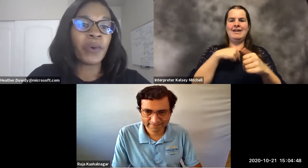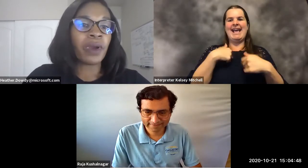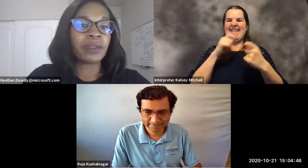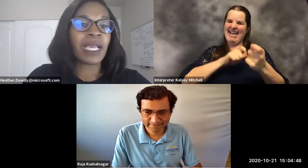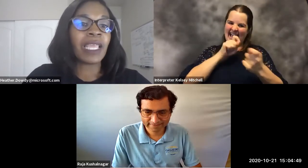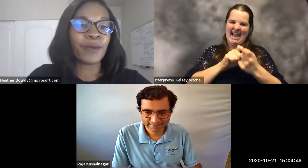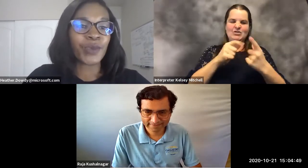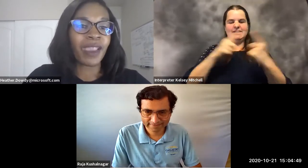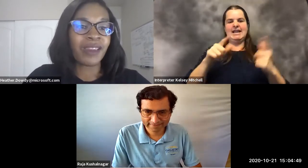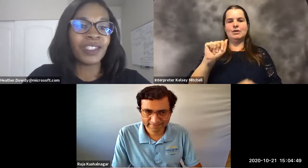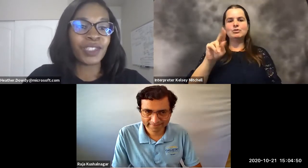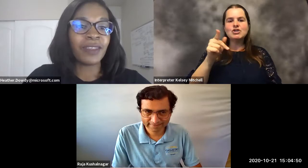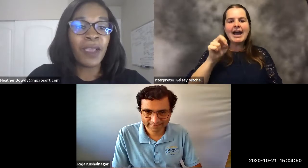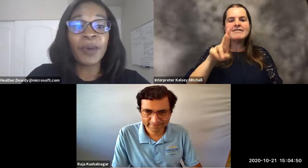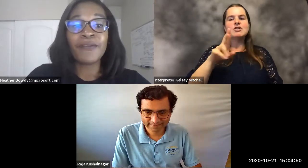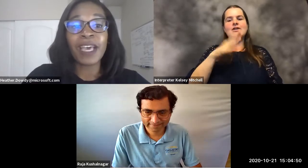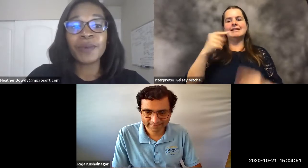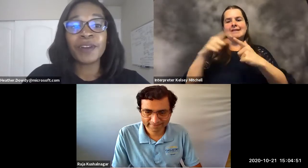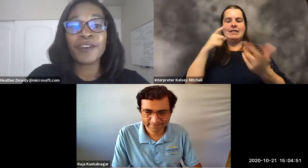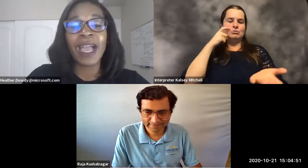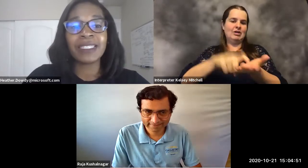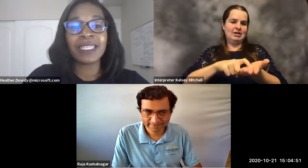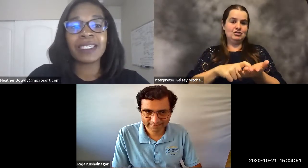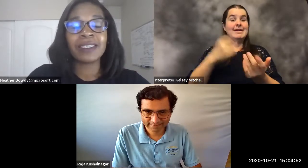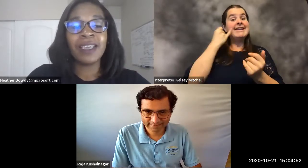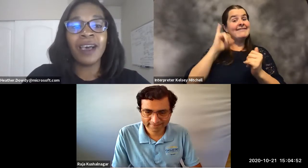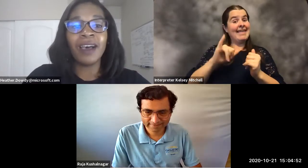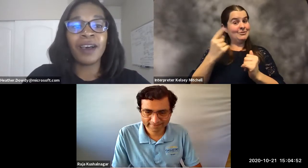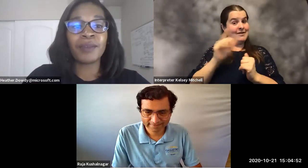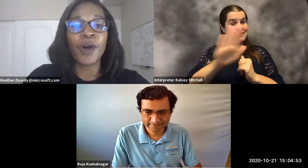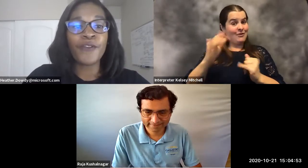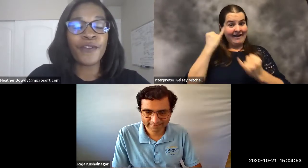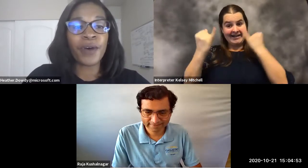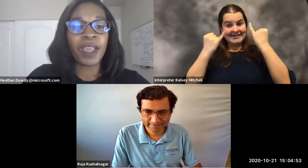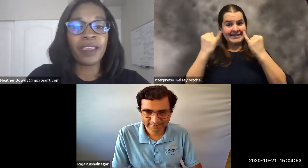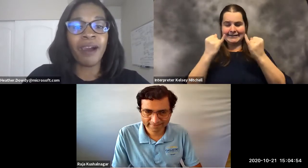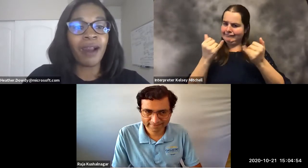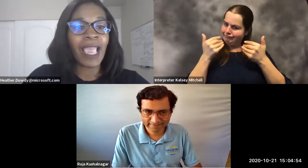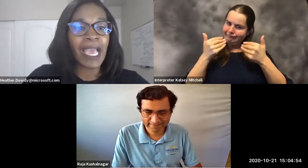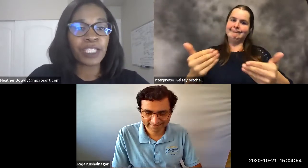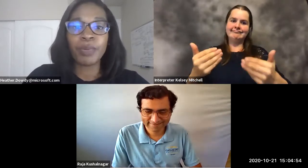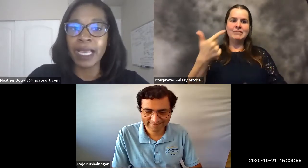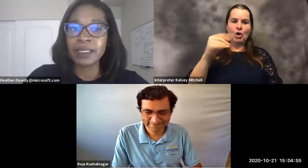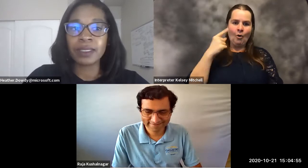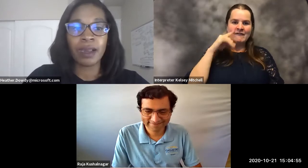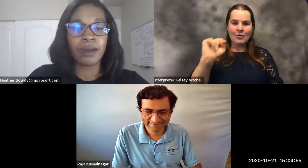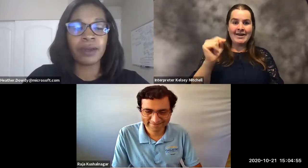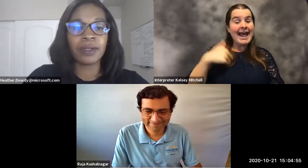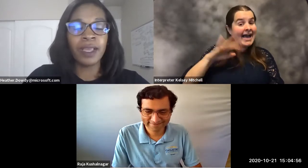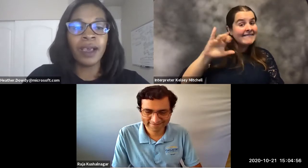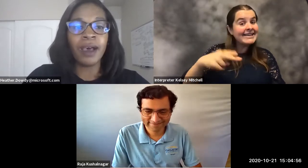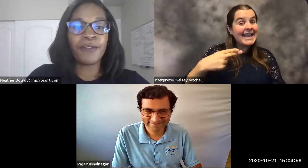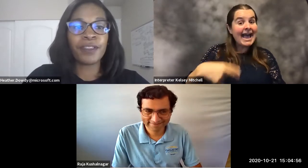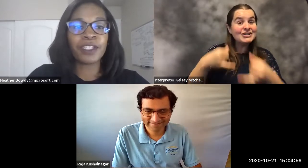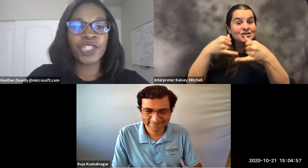avatars or sign language recognition. But if that's one of your ideas, go for it. There are cash prizes, I